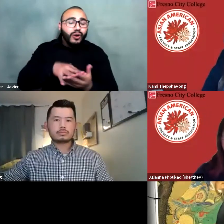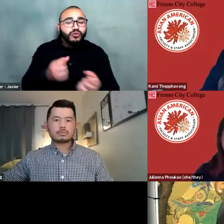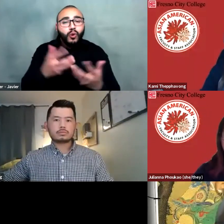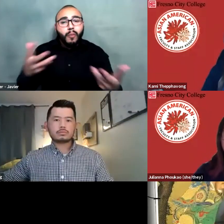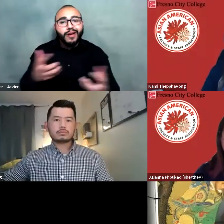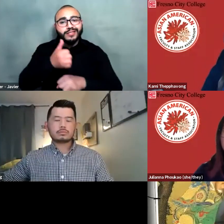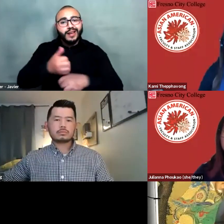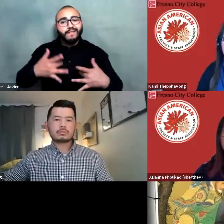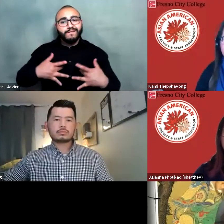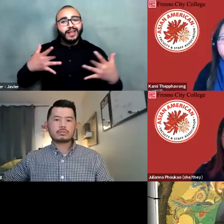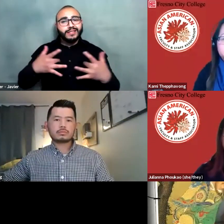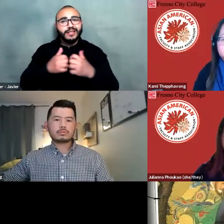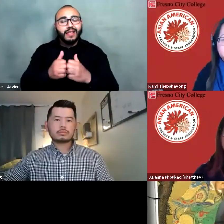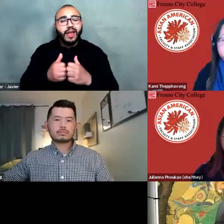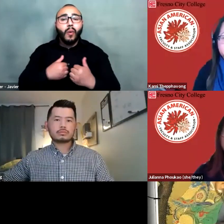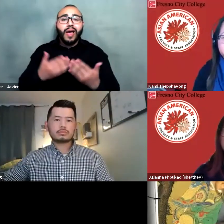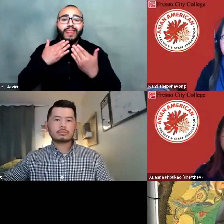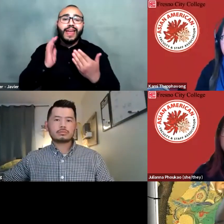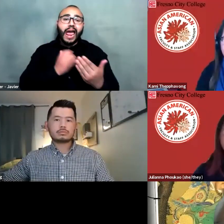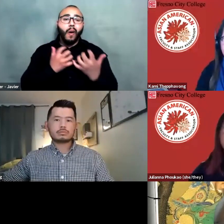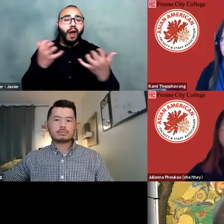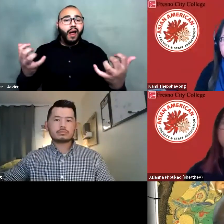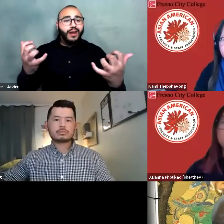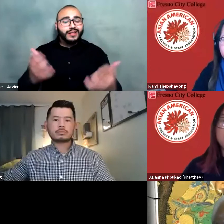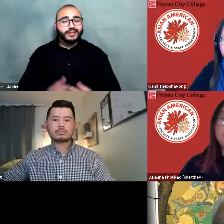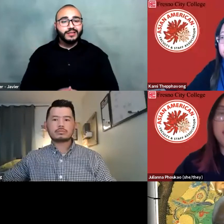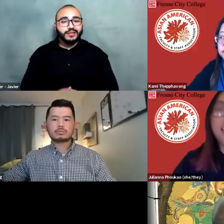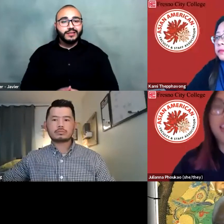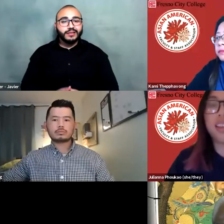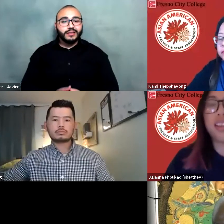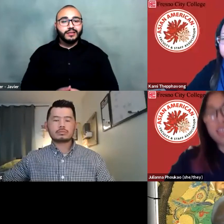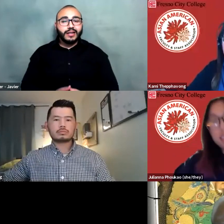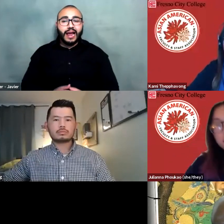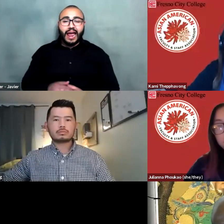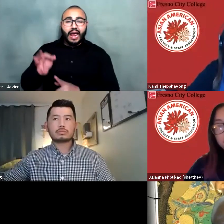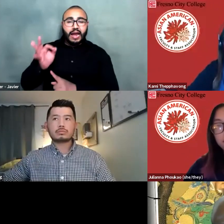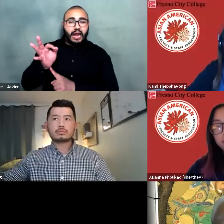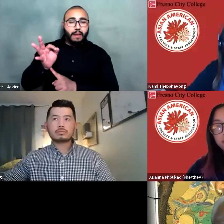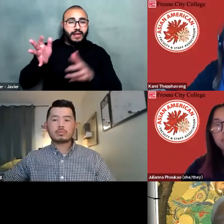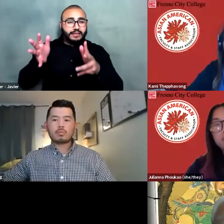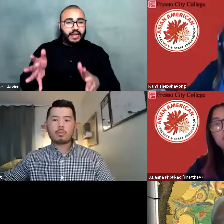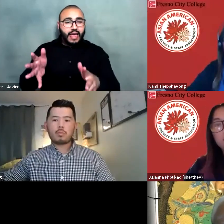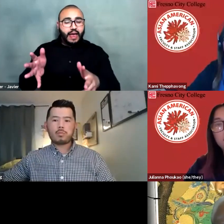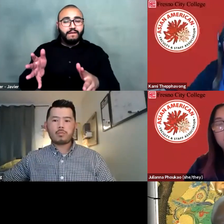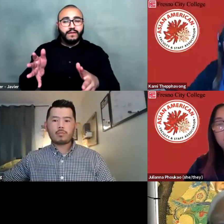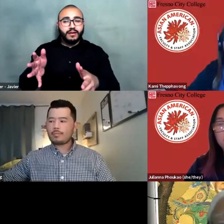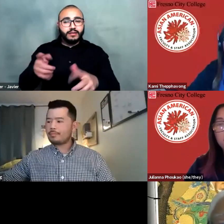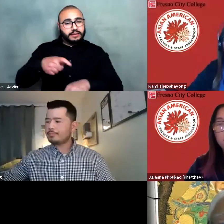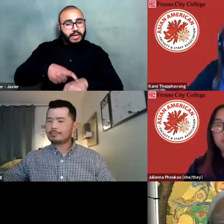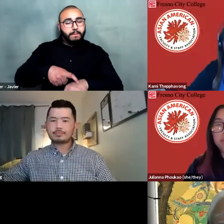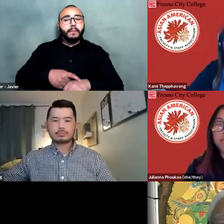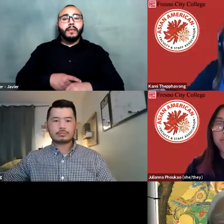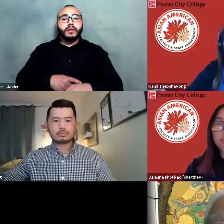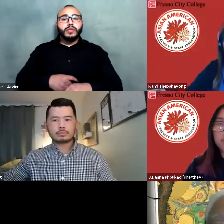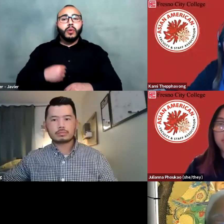event together. I want to thank our audience. And I am going to, we have about 9 minutes left in the program. So I'm going to go